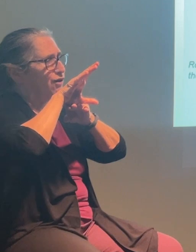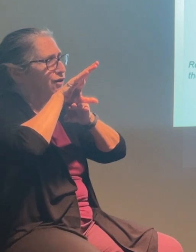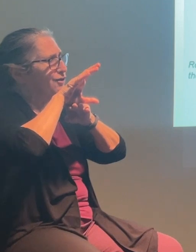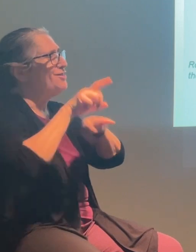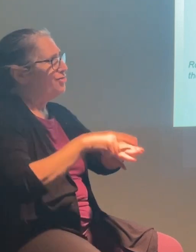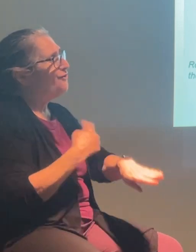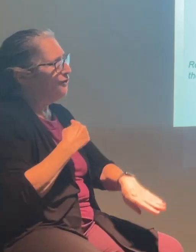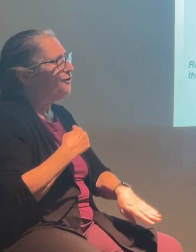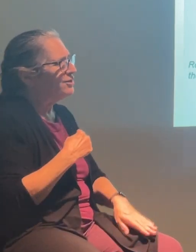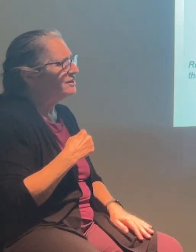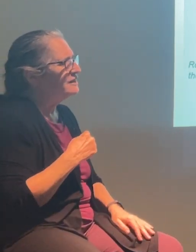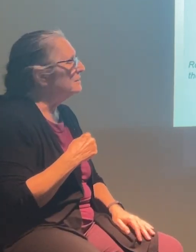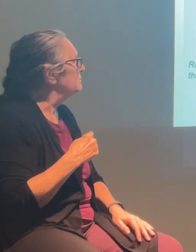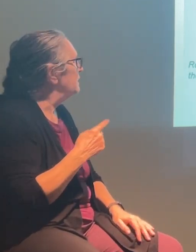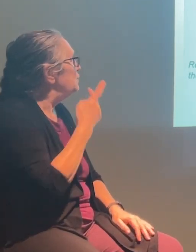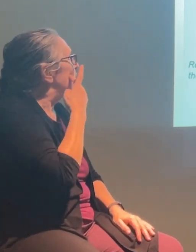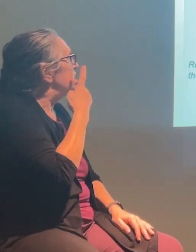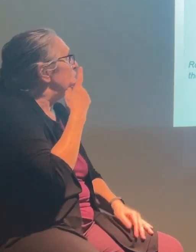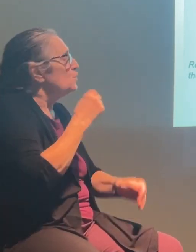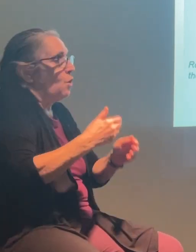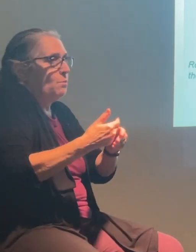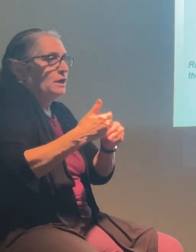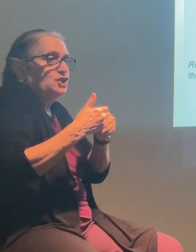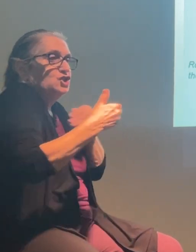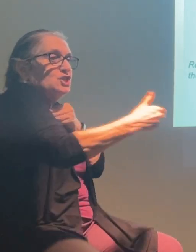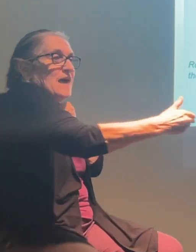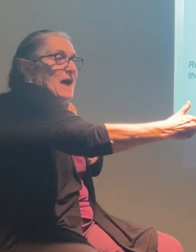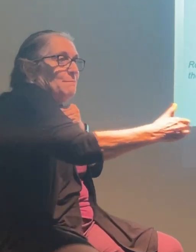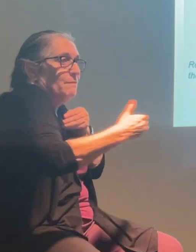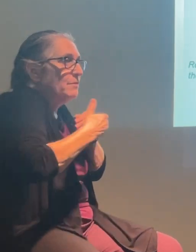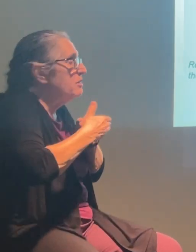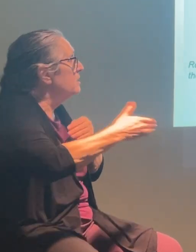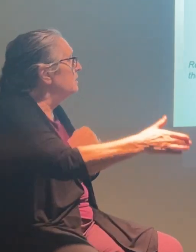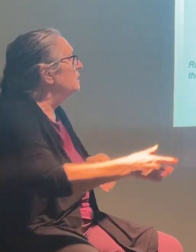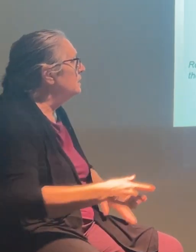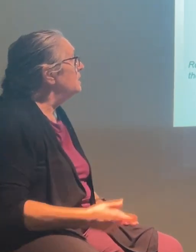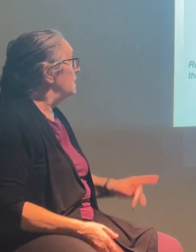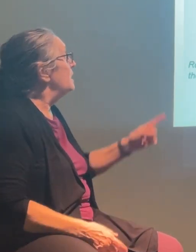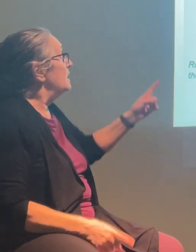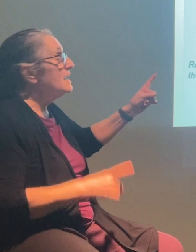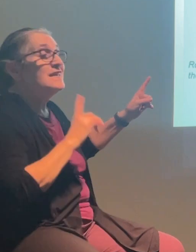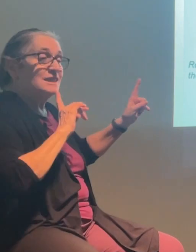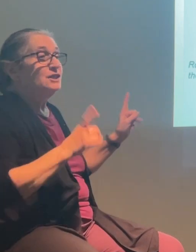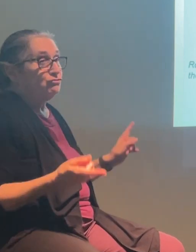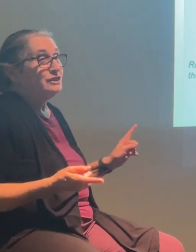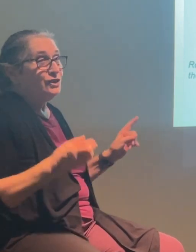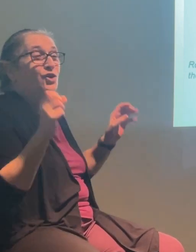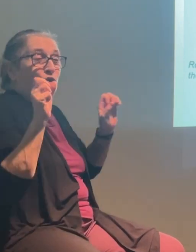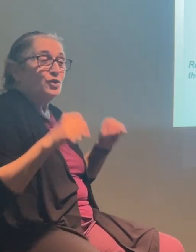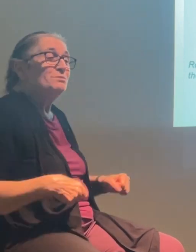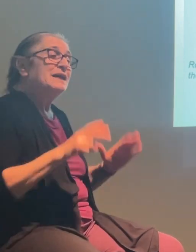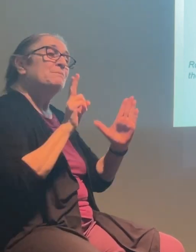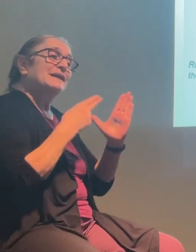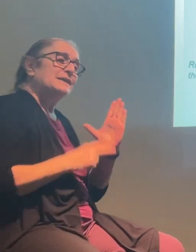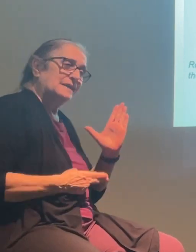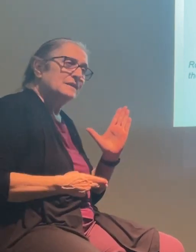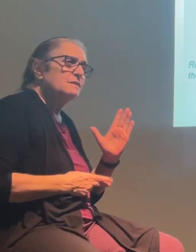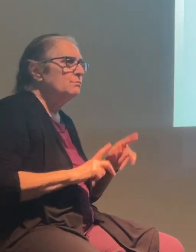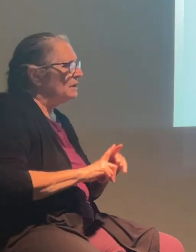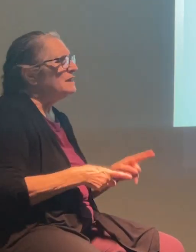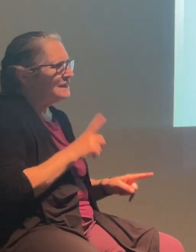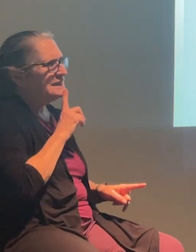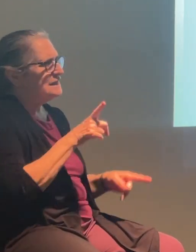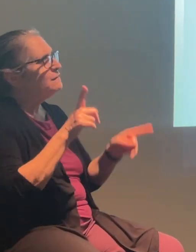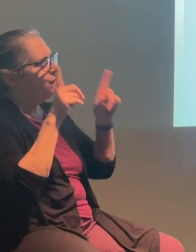but you were able to see so many depths and sculpture. So it could easily be a painting, but it is a photograph.